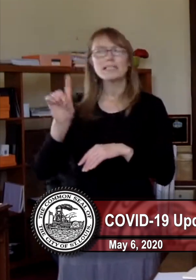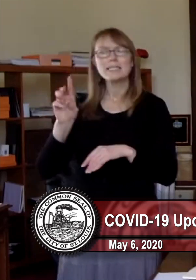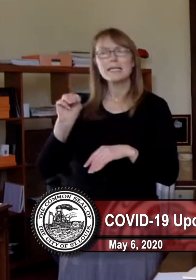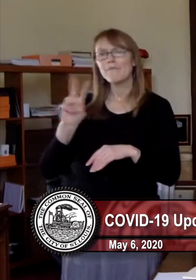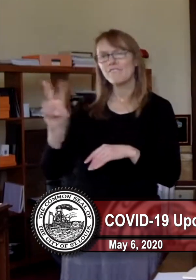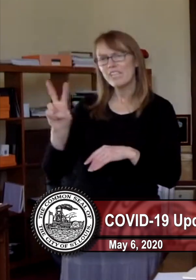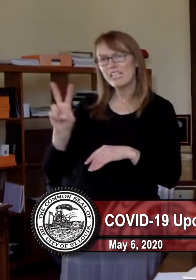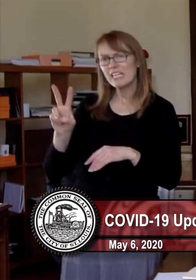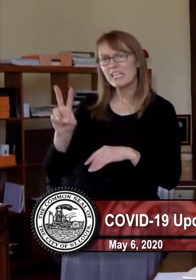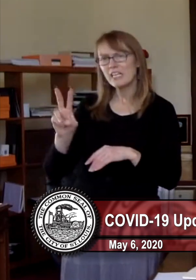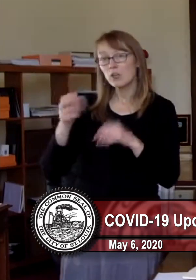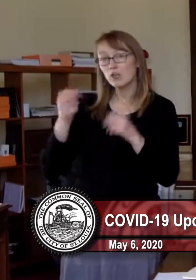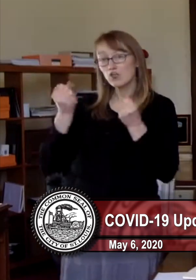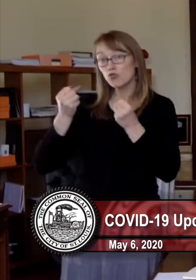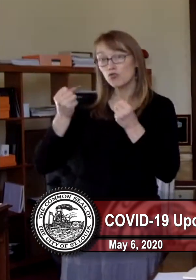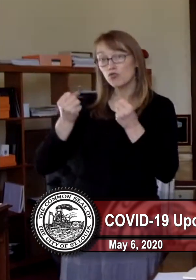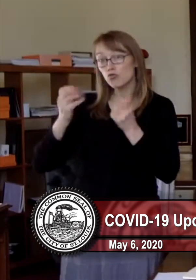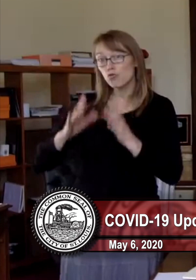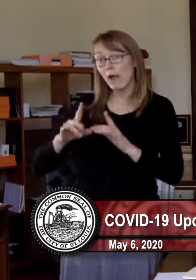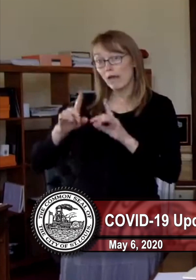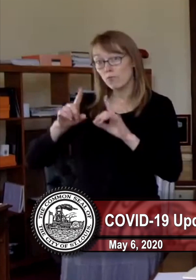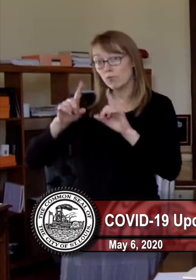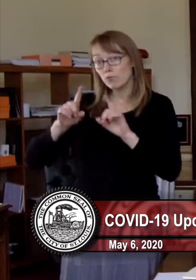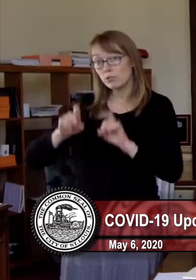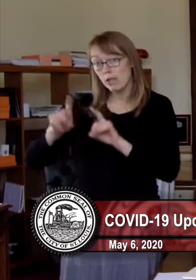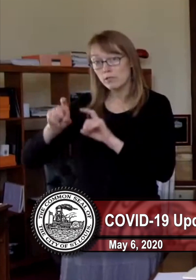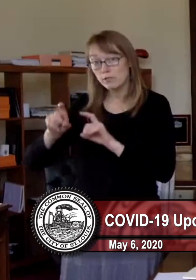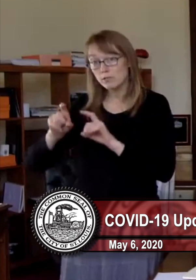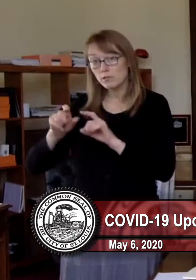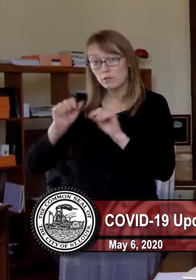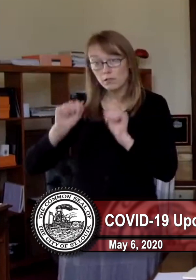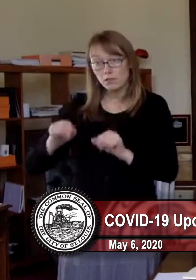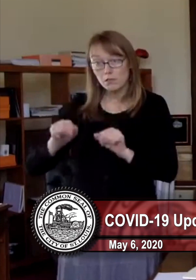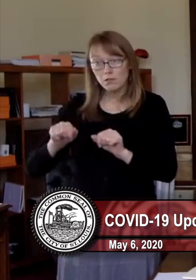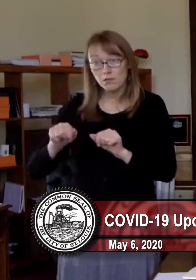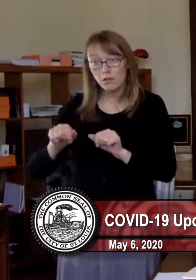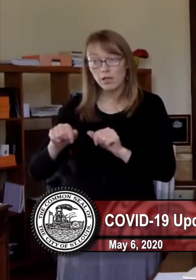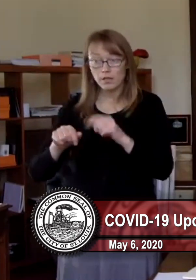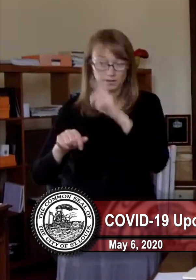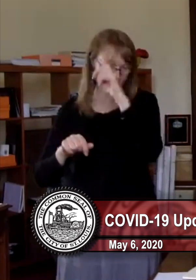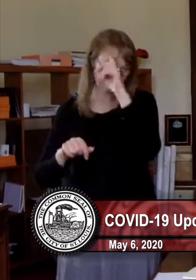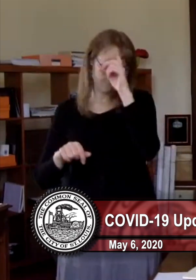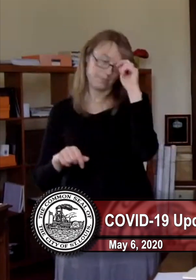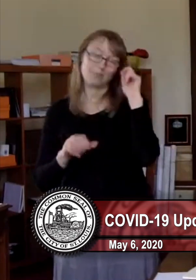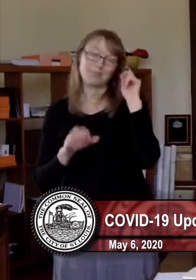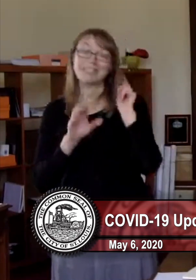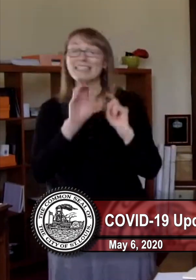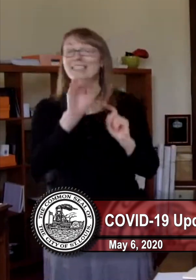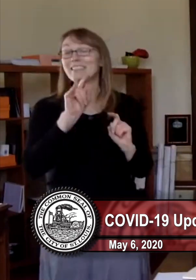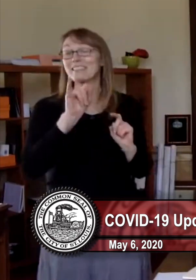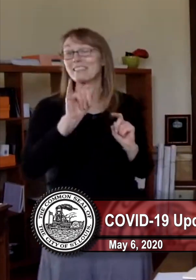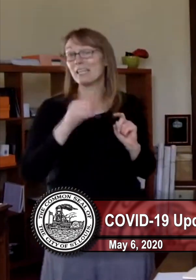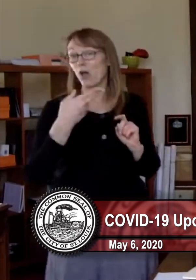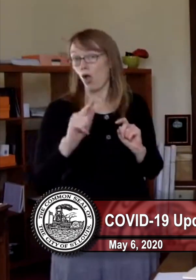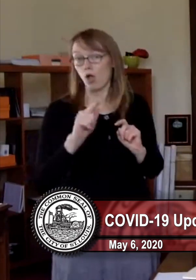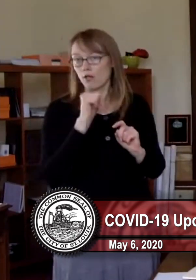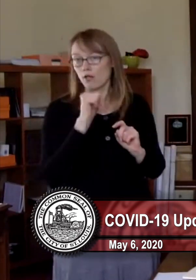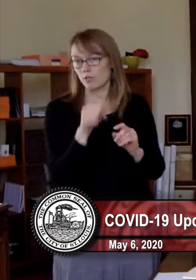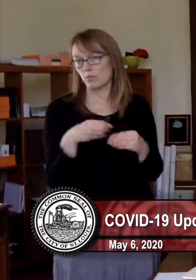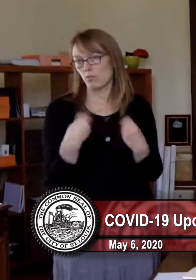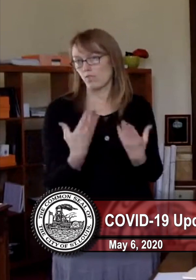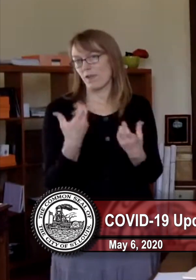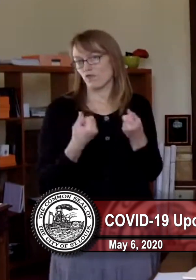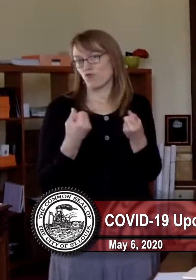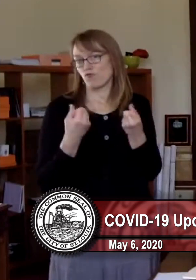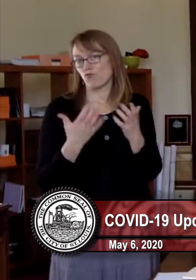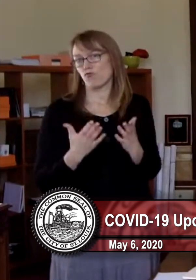give driver's tests at a City Hall location ever. We didn't give them before and we don't give them now.